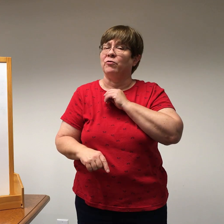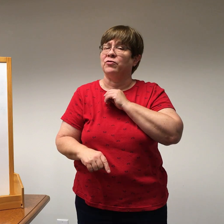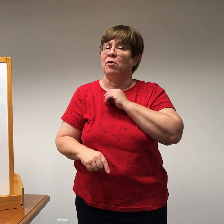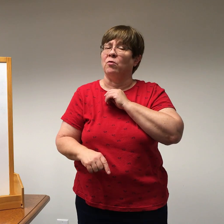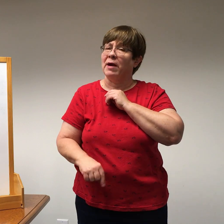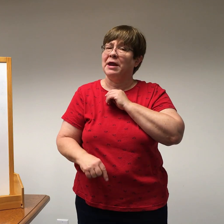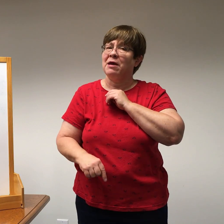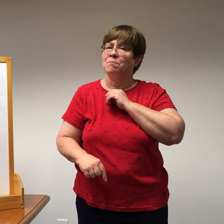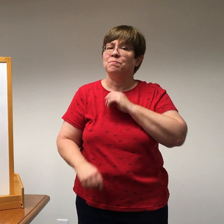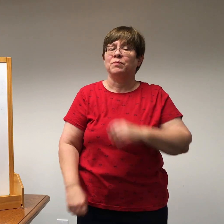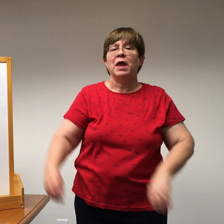song. Ready?